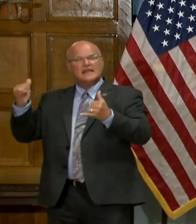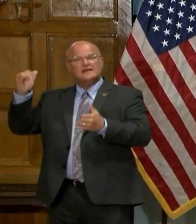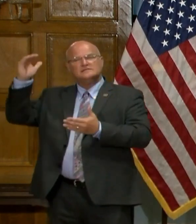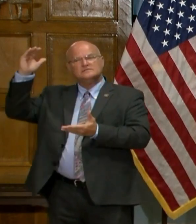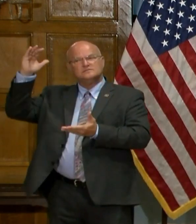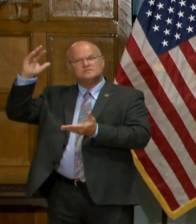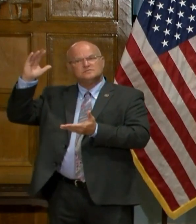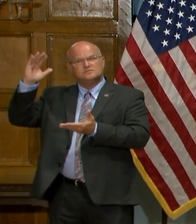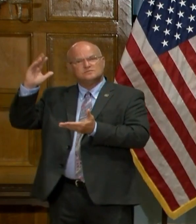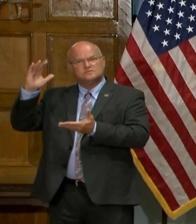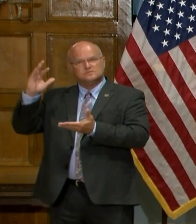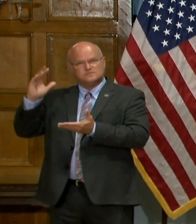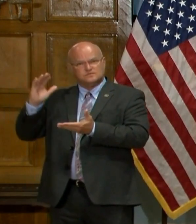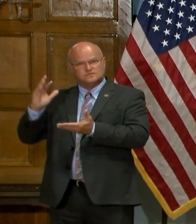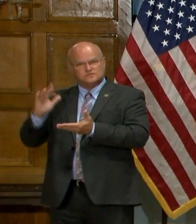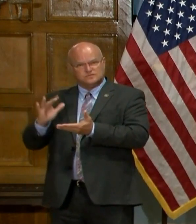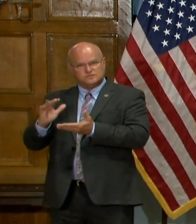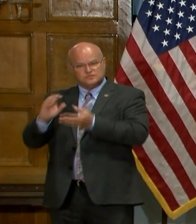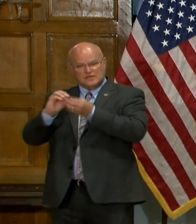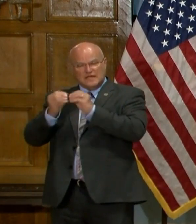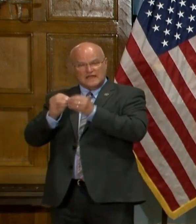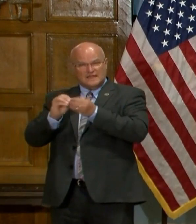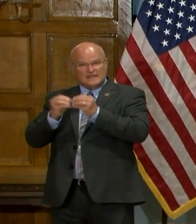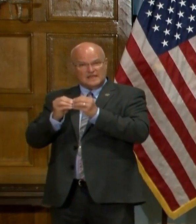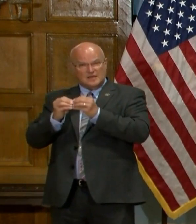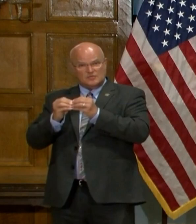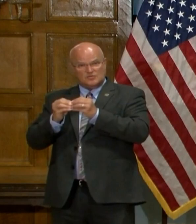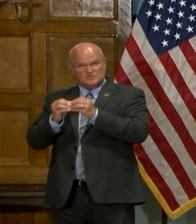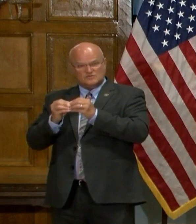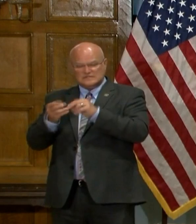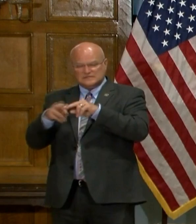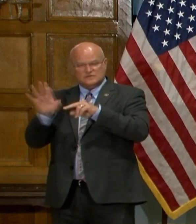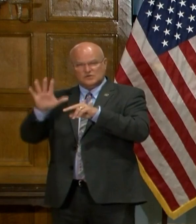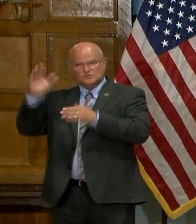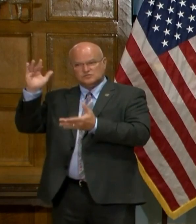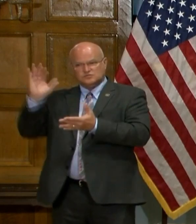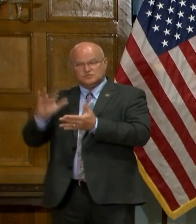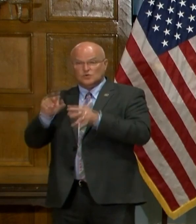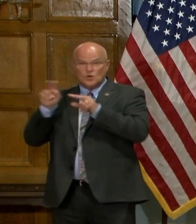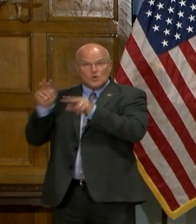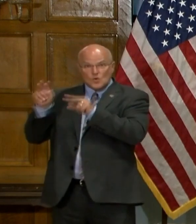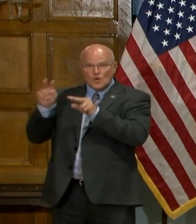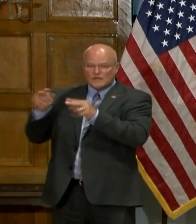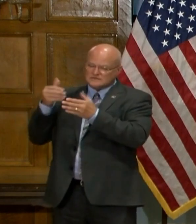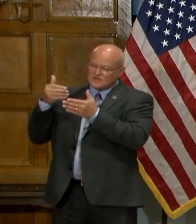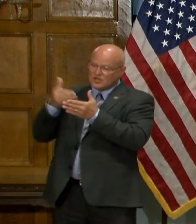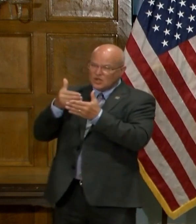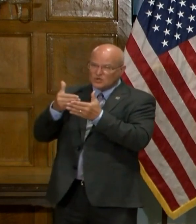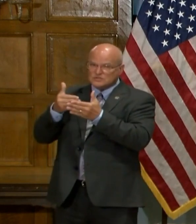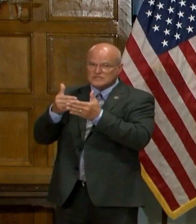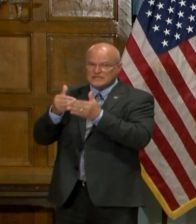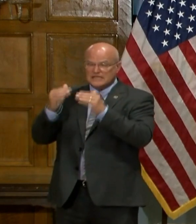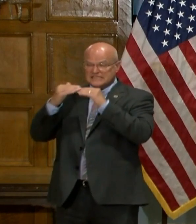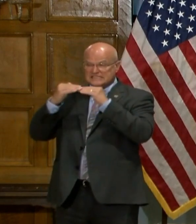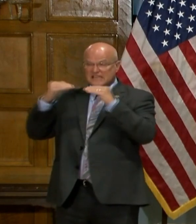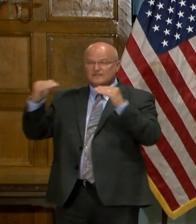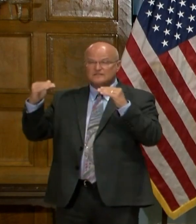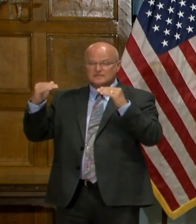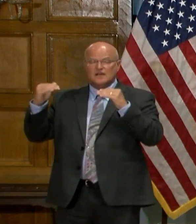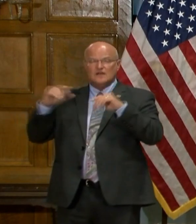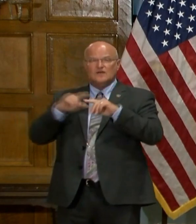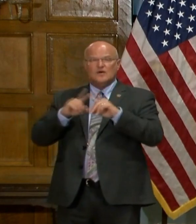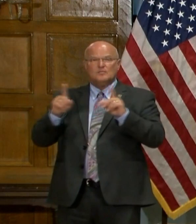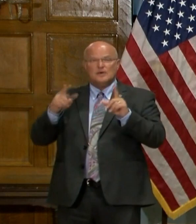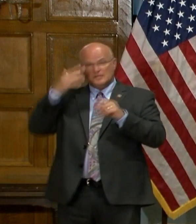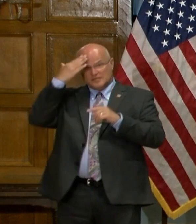started to decline in the number of increase. We're still watching that very closely, but it's leveling off there, and